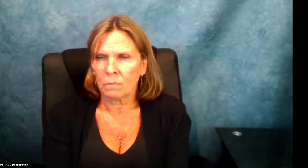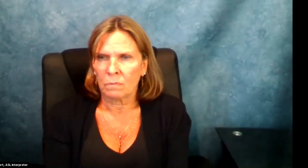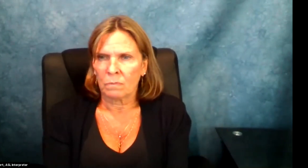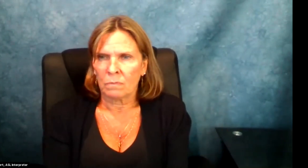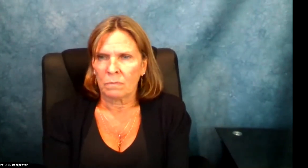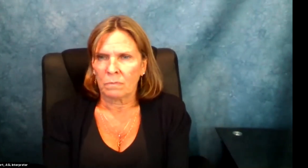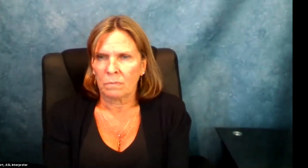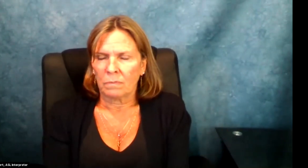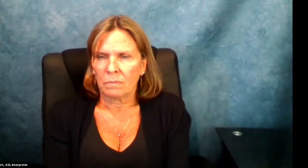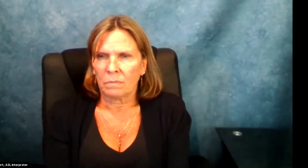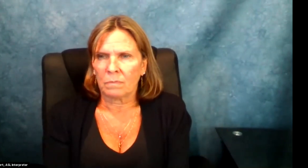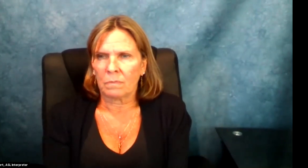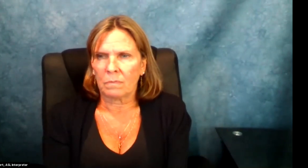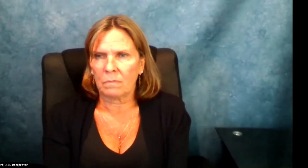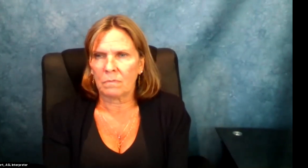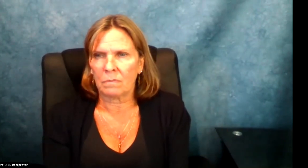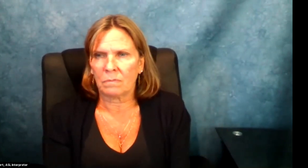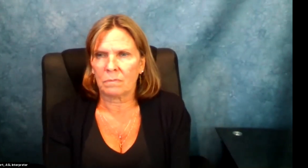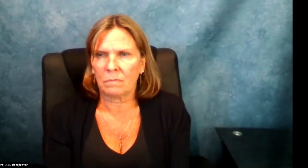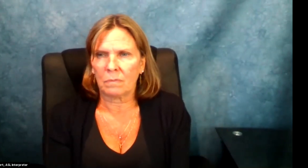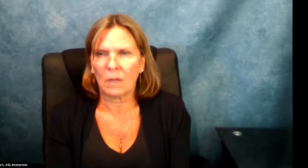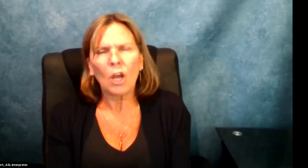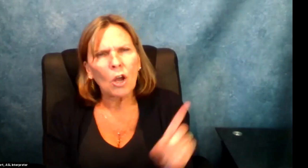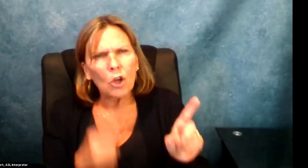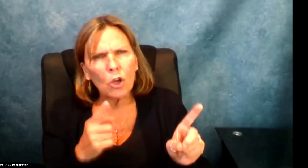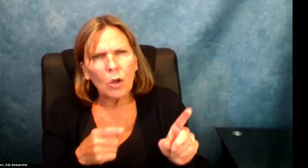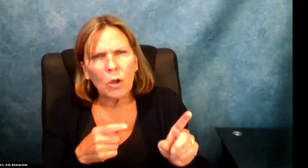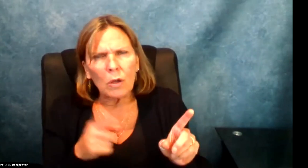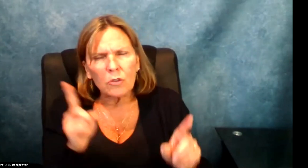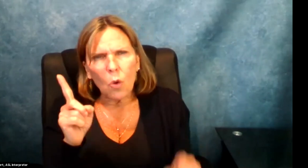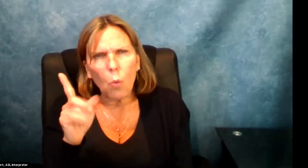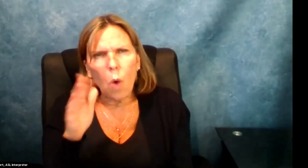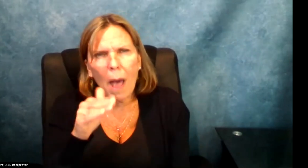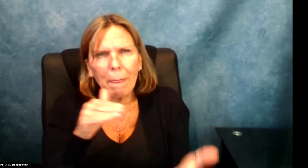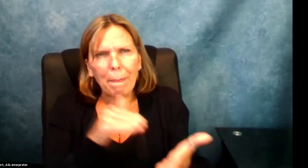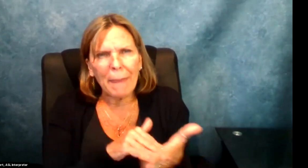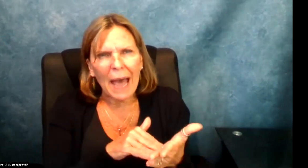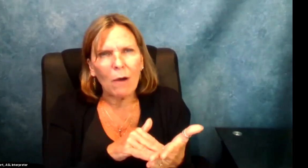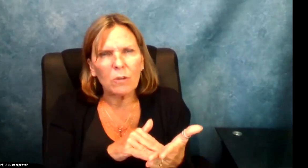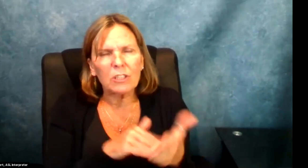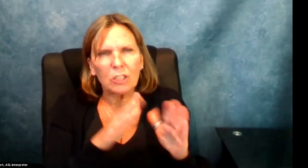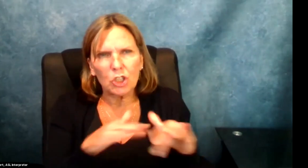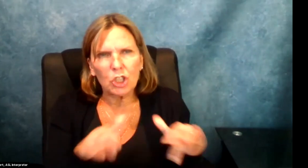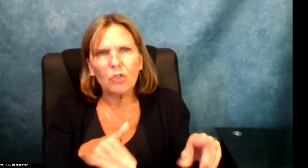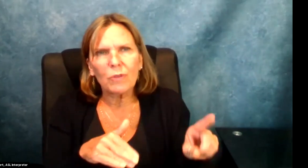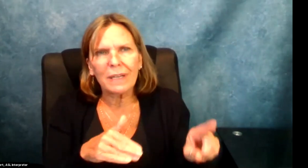So you mentioned 1,000 children in each arm of the Pfizer study. How many children